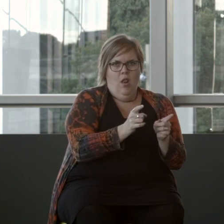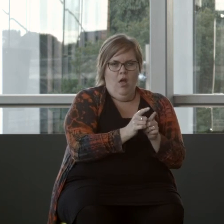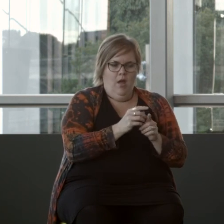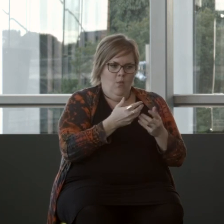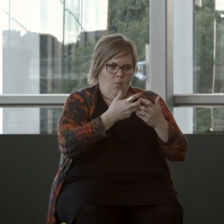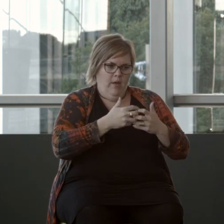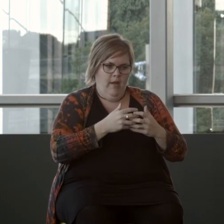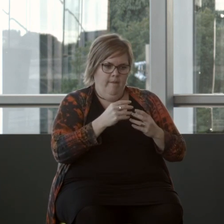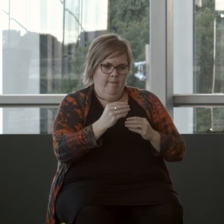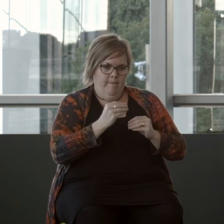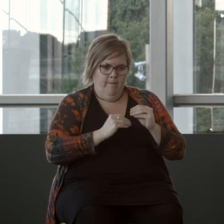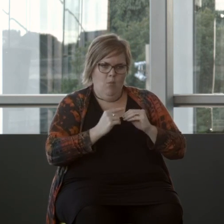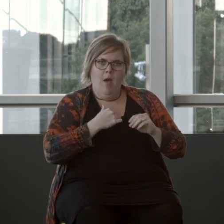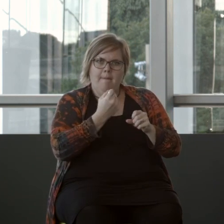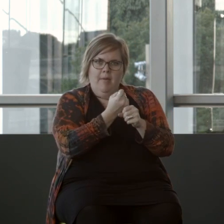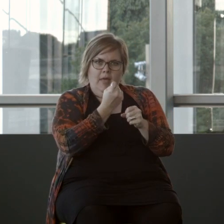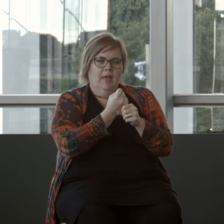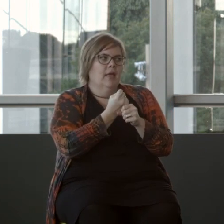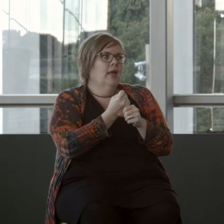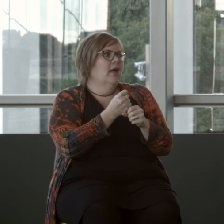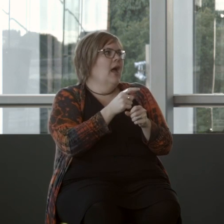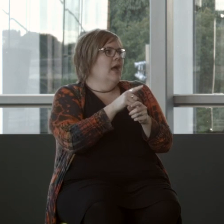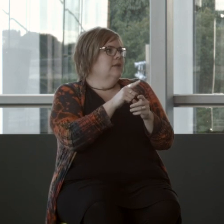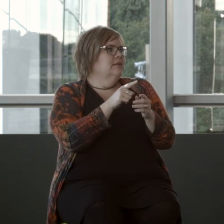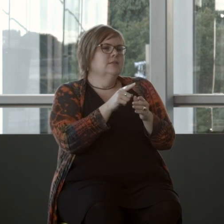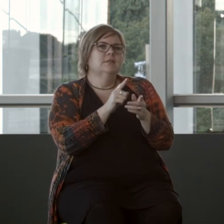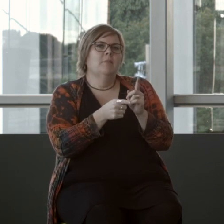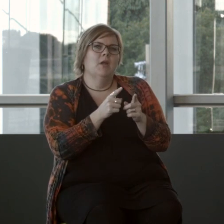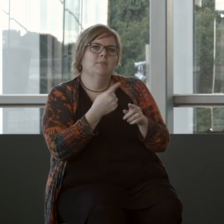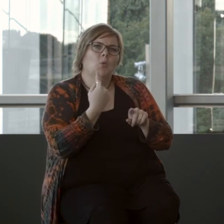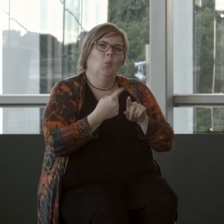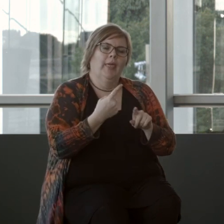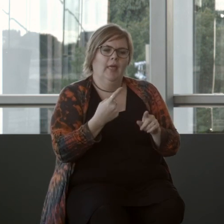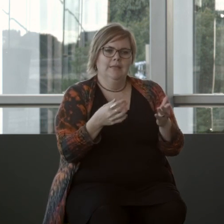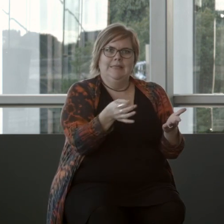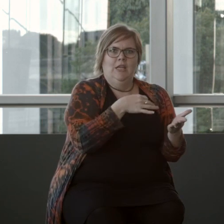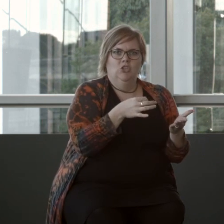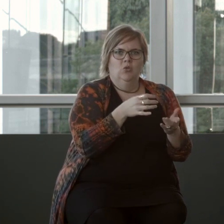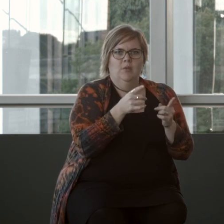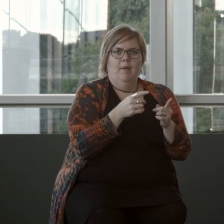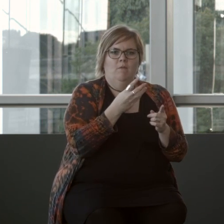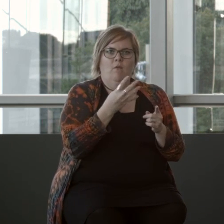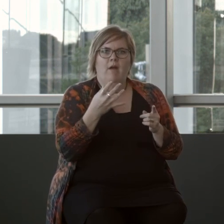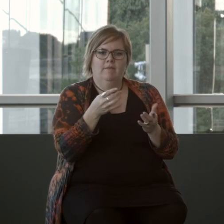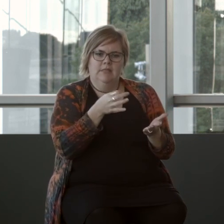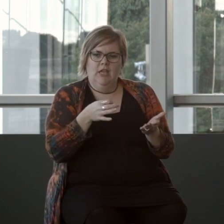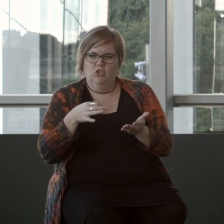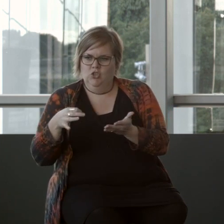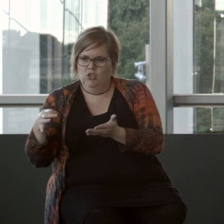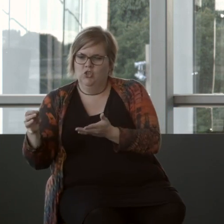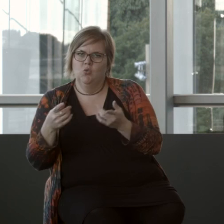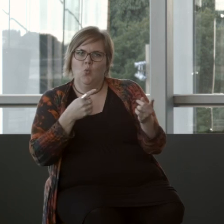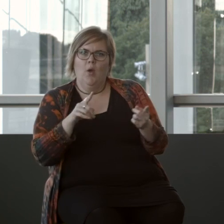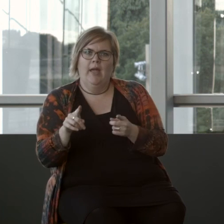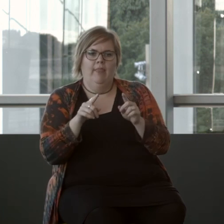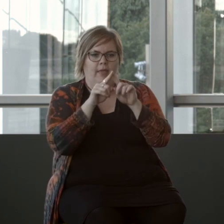want to make. And they sometimes they're just quick sketches, and sometimes they're really, I do four or five of them to work out the image